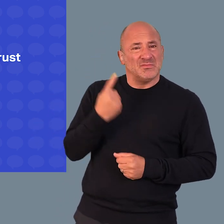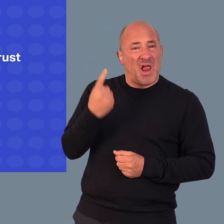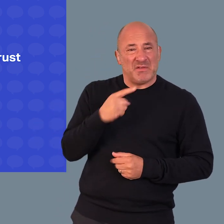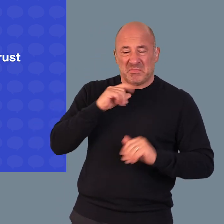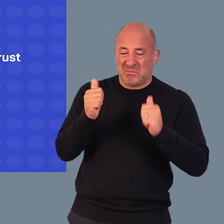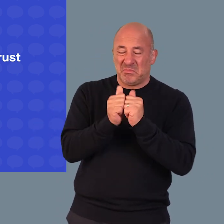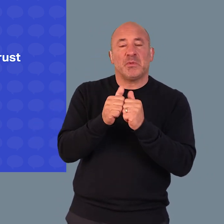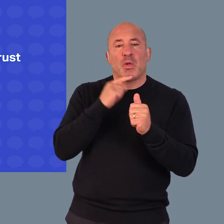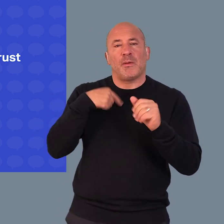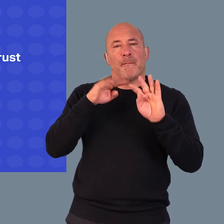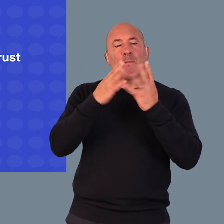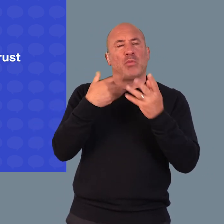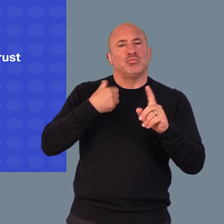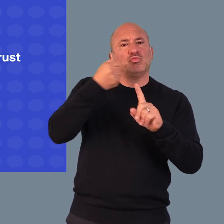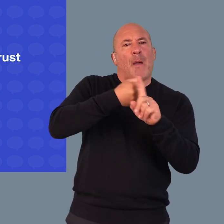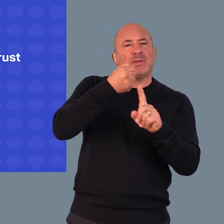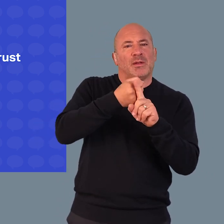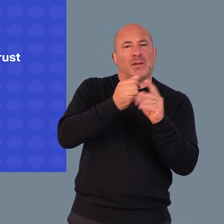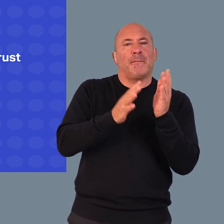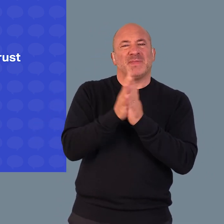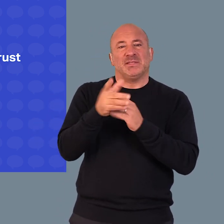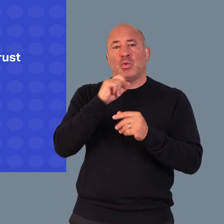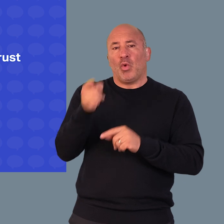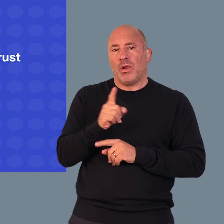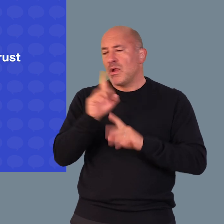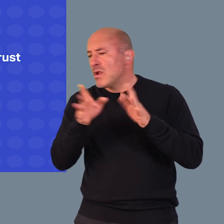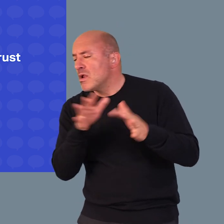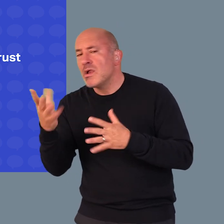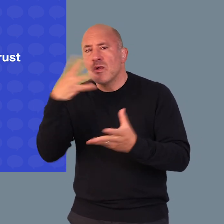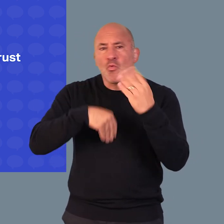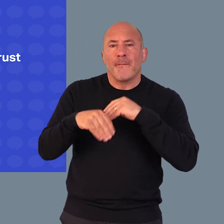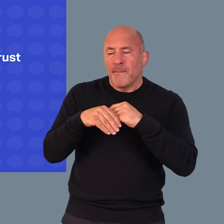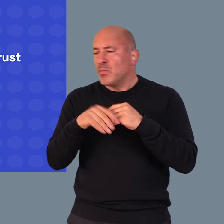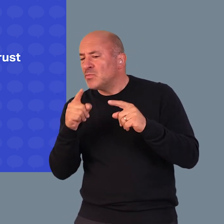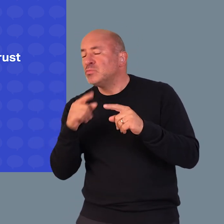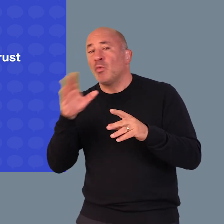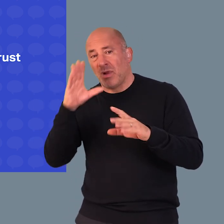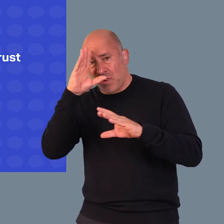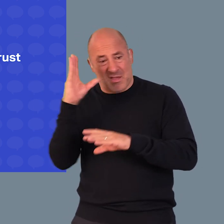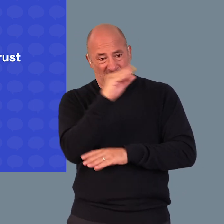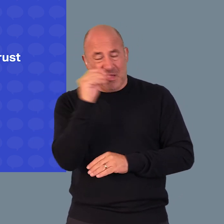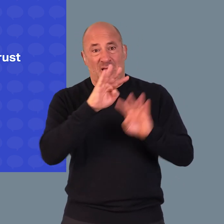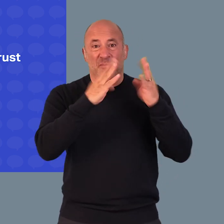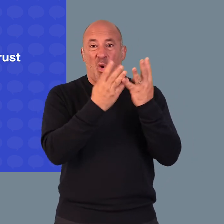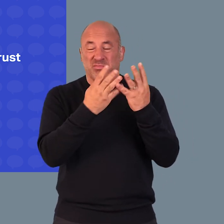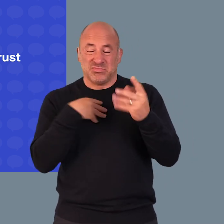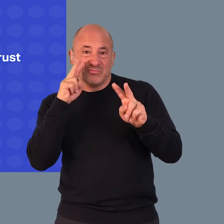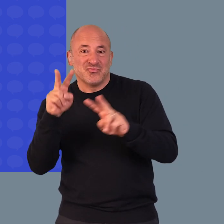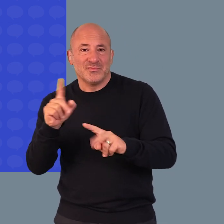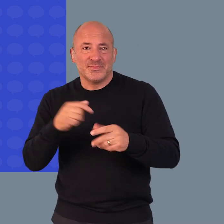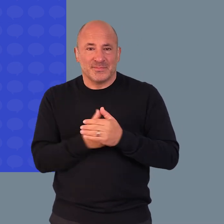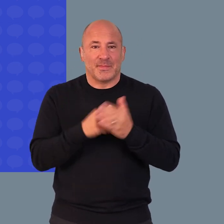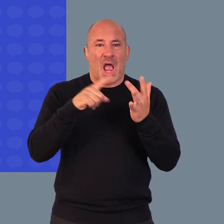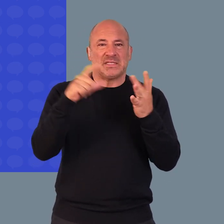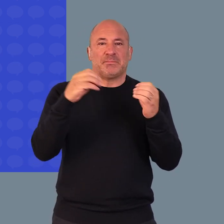Foundation Trust, agreed to be a board champion to update the board on the action we have taken to respond to what we've